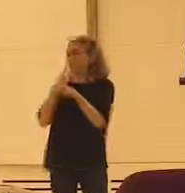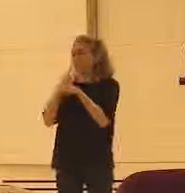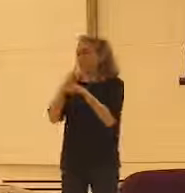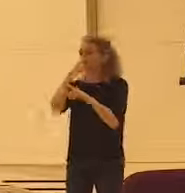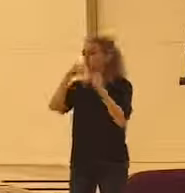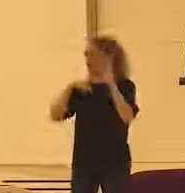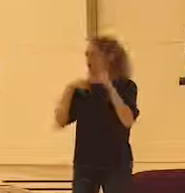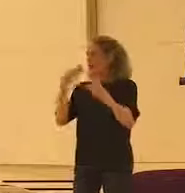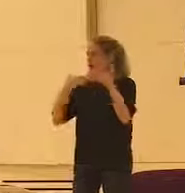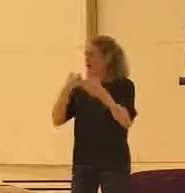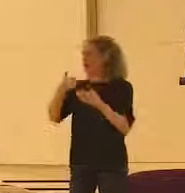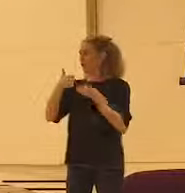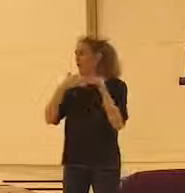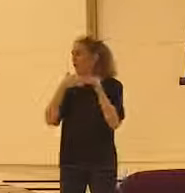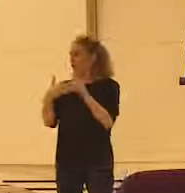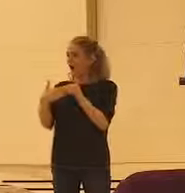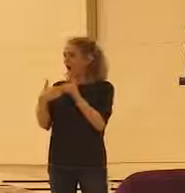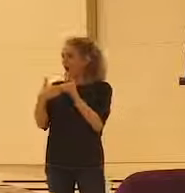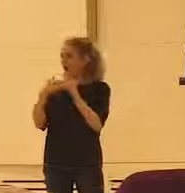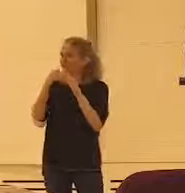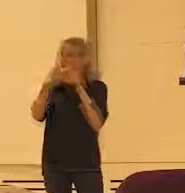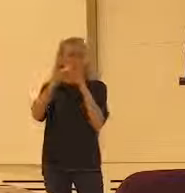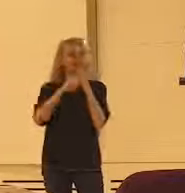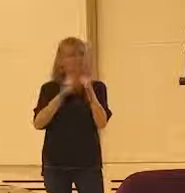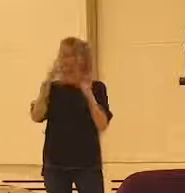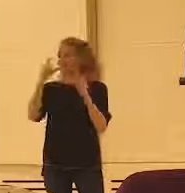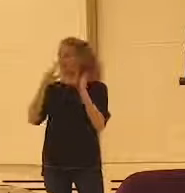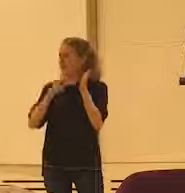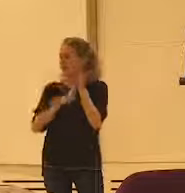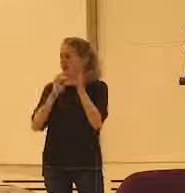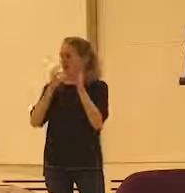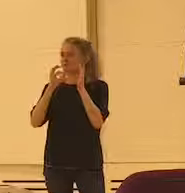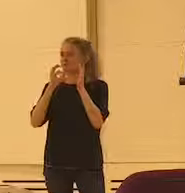go. So talking about the commissioners and the